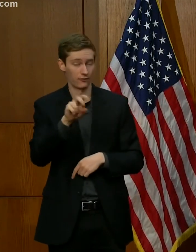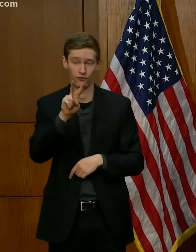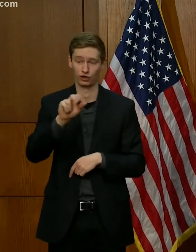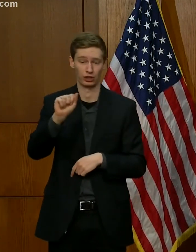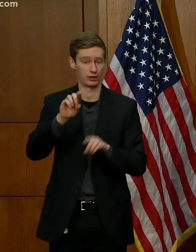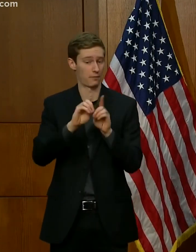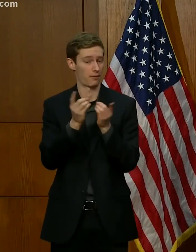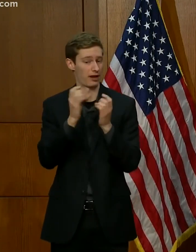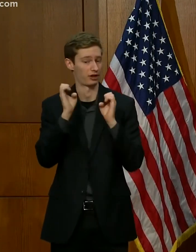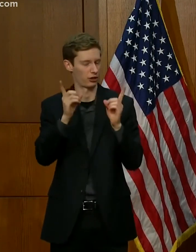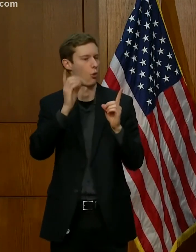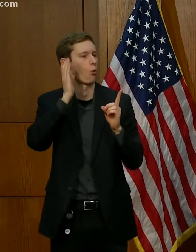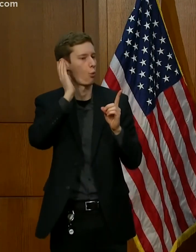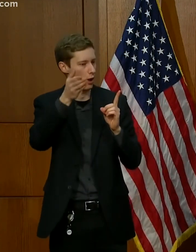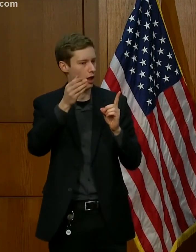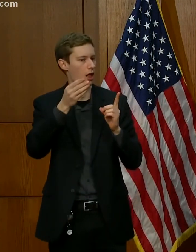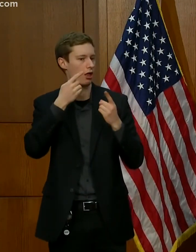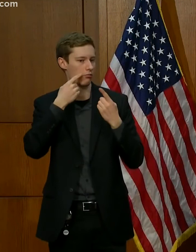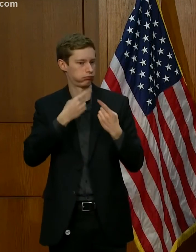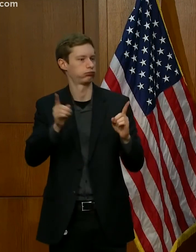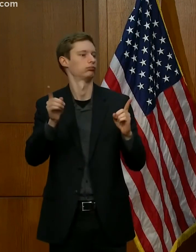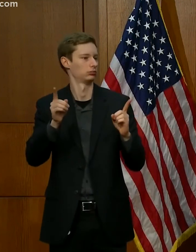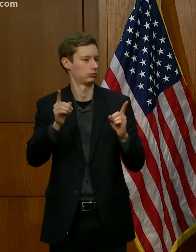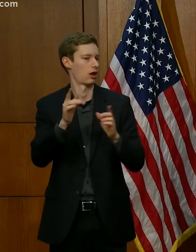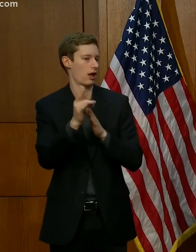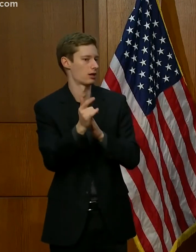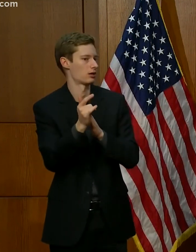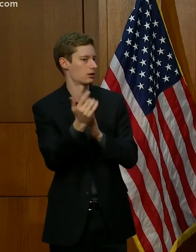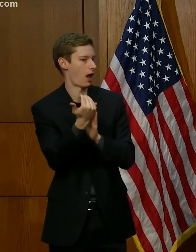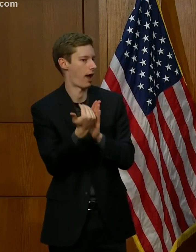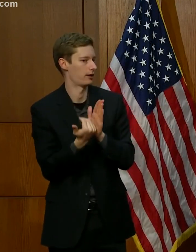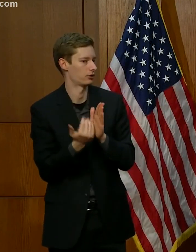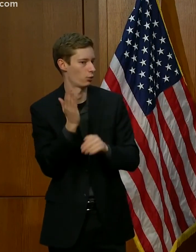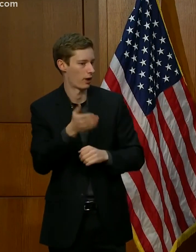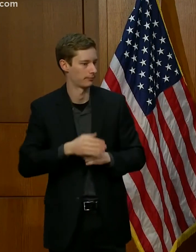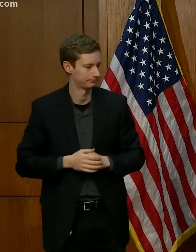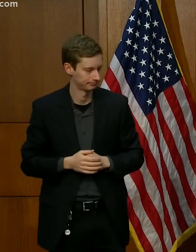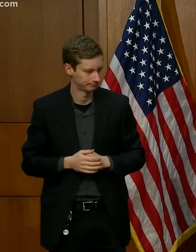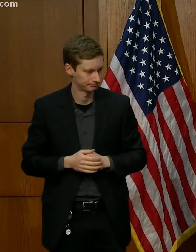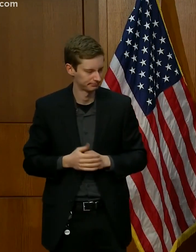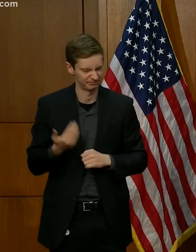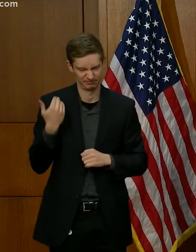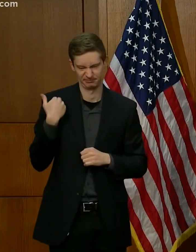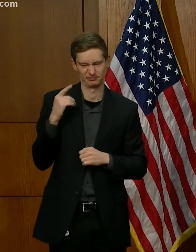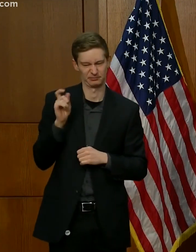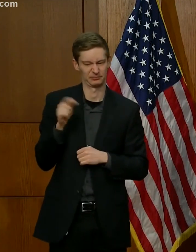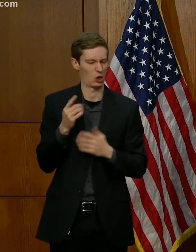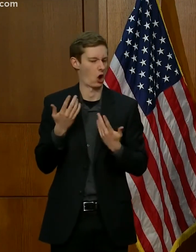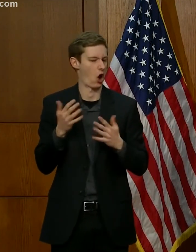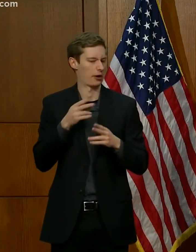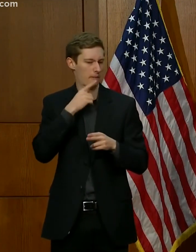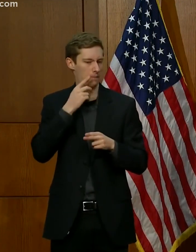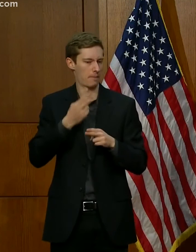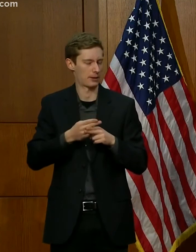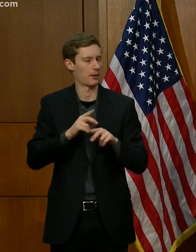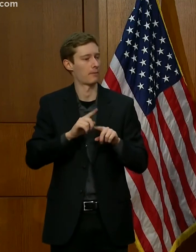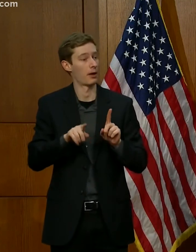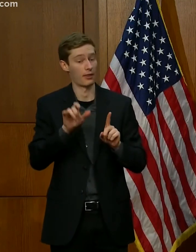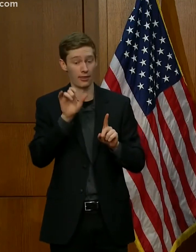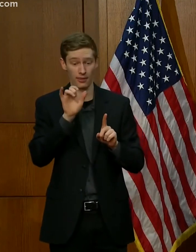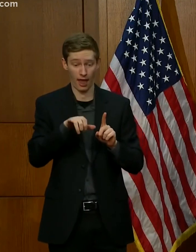issuing guidance there. But I will also say, and I know I just said this in the last question, it will be nuanced because